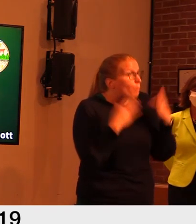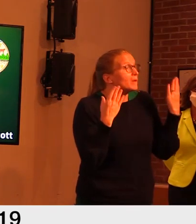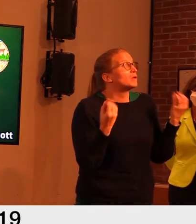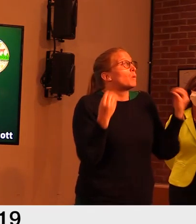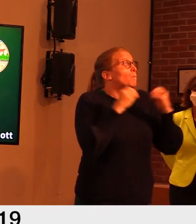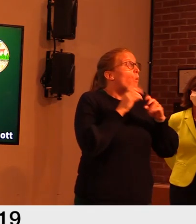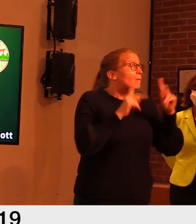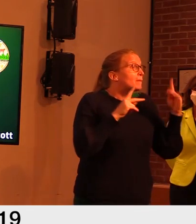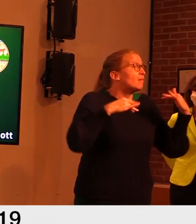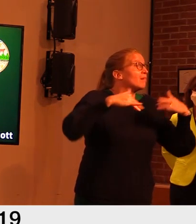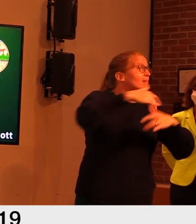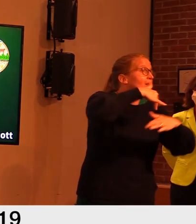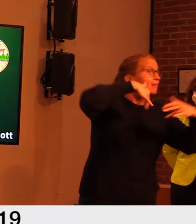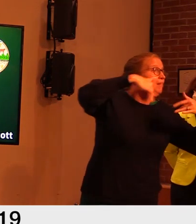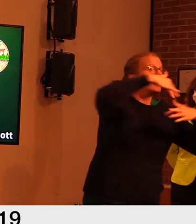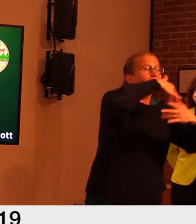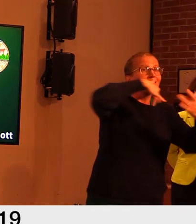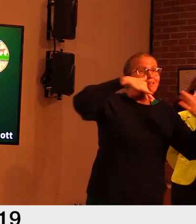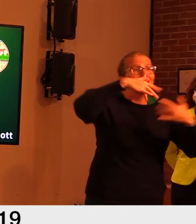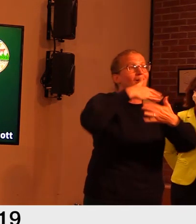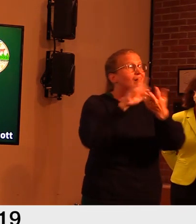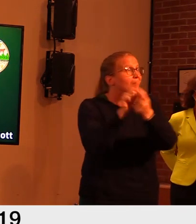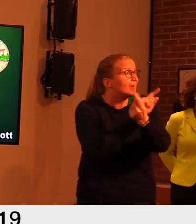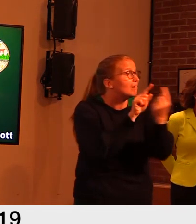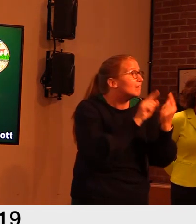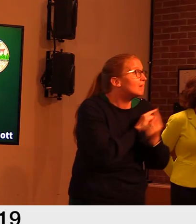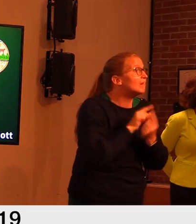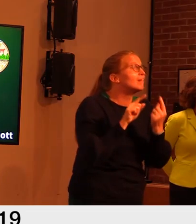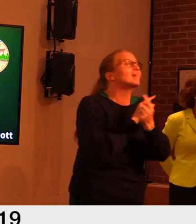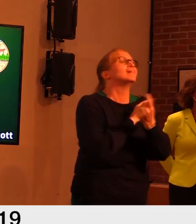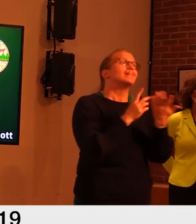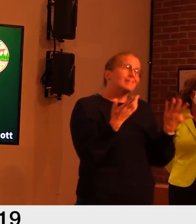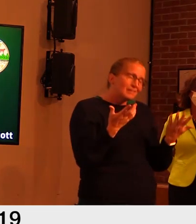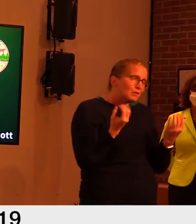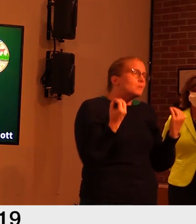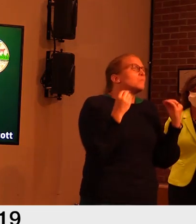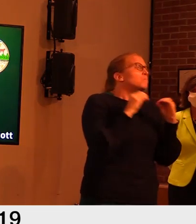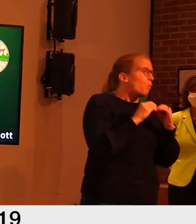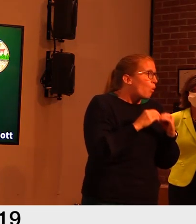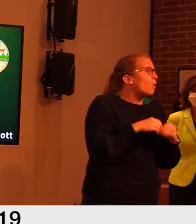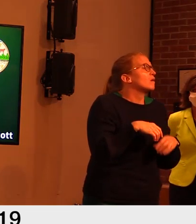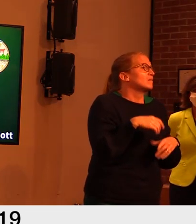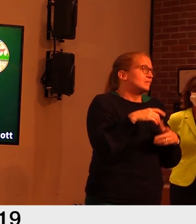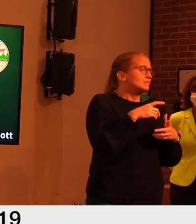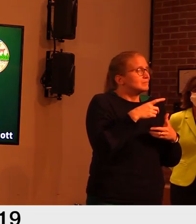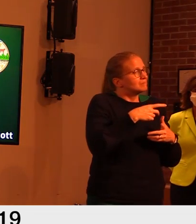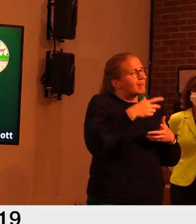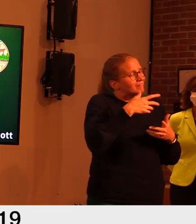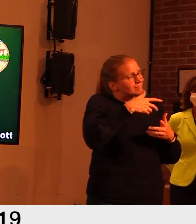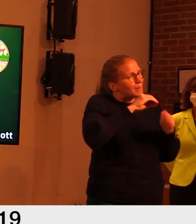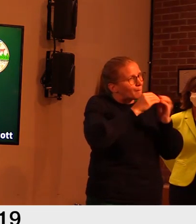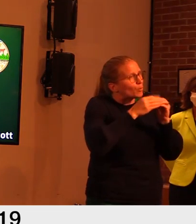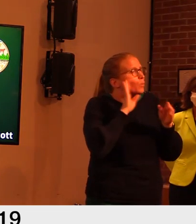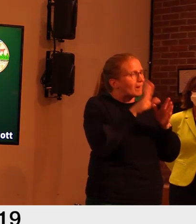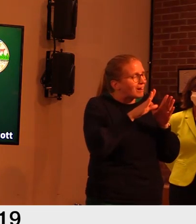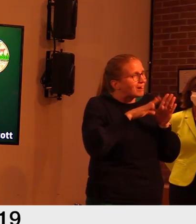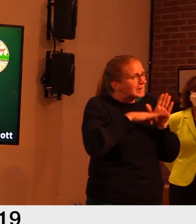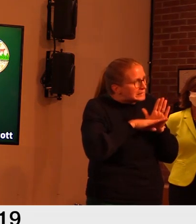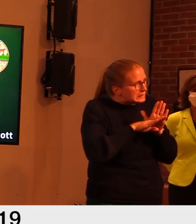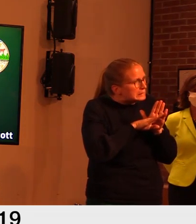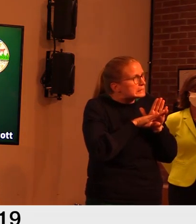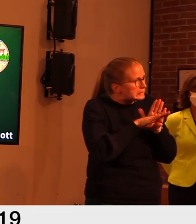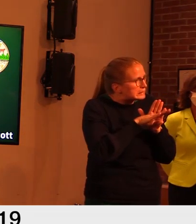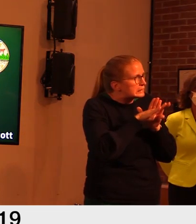gone away. I mean, it's mitigating, but it's still here. We don't have a vaccine. The more we open up the economy, the more